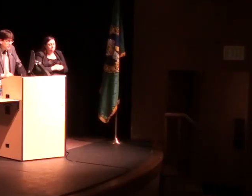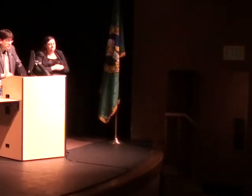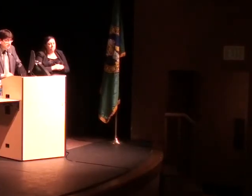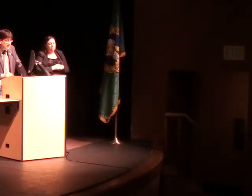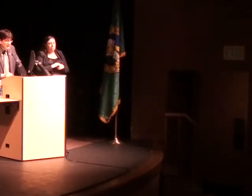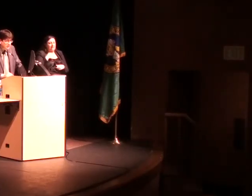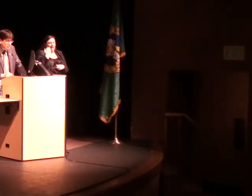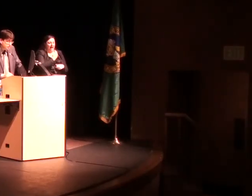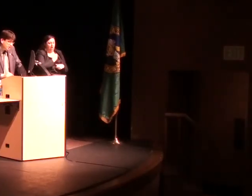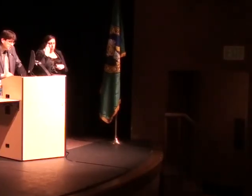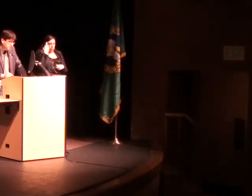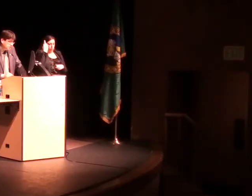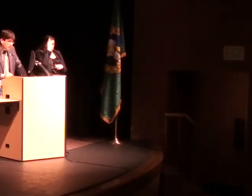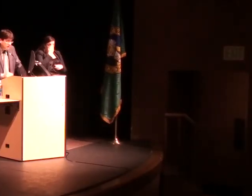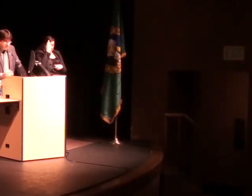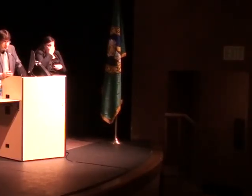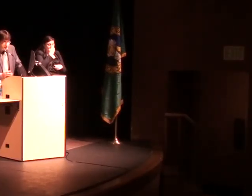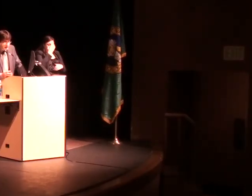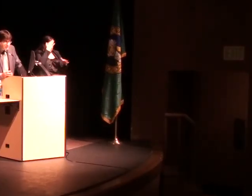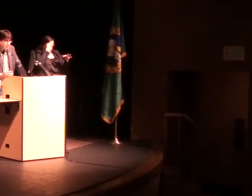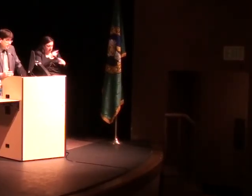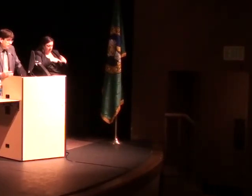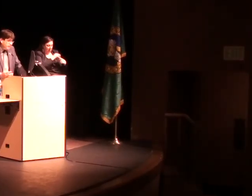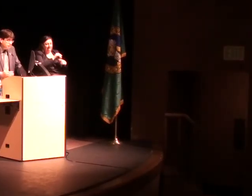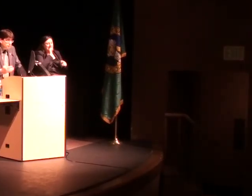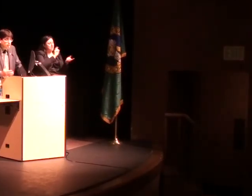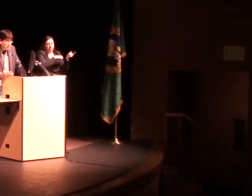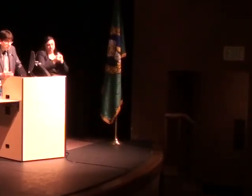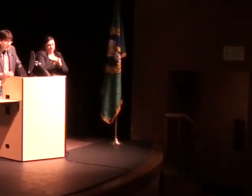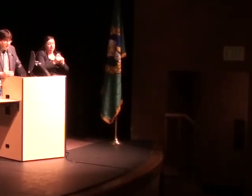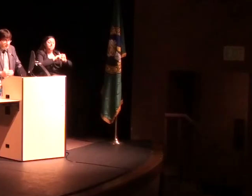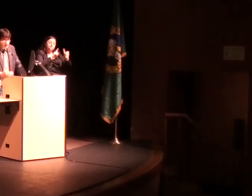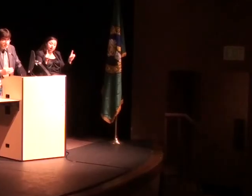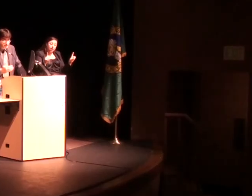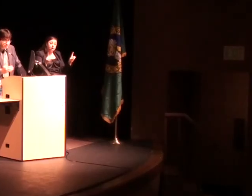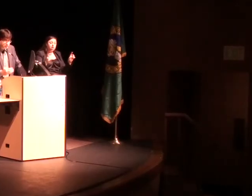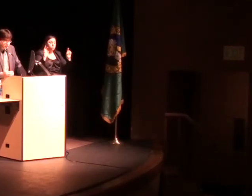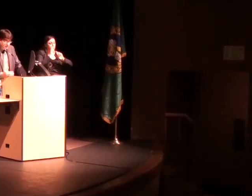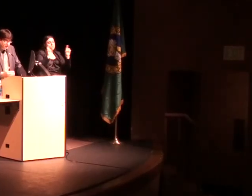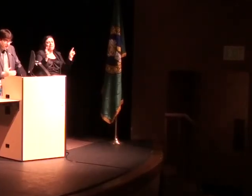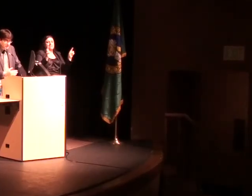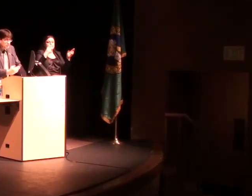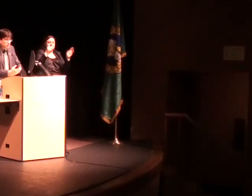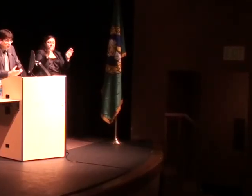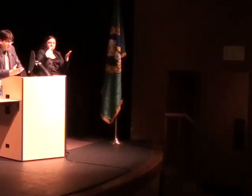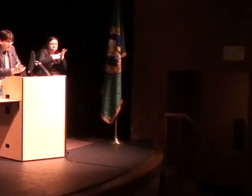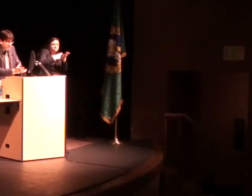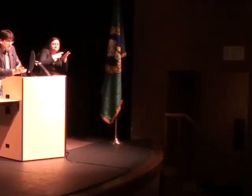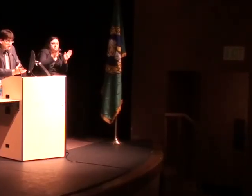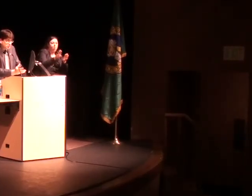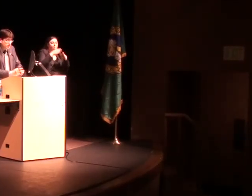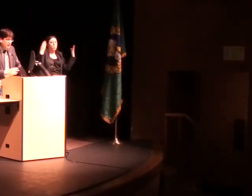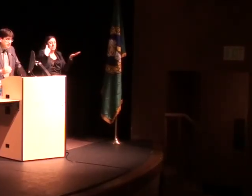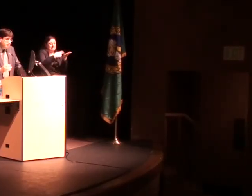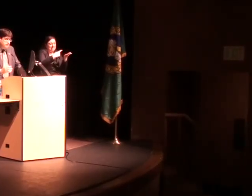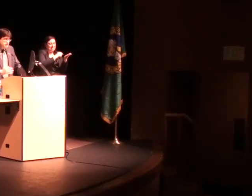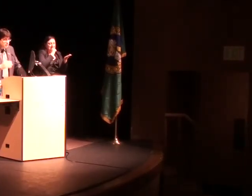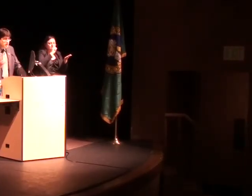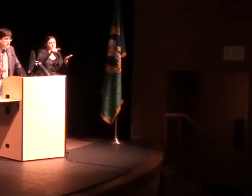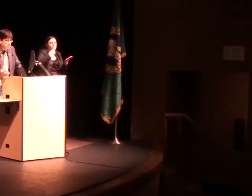Our position in that has not changed. Nevertheless, we are ready to talk because it's not only about this issue. We